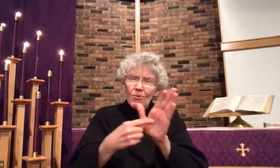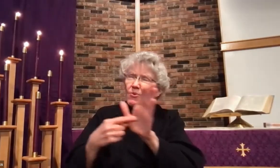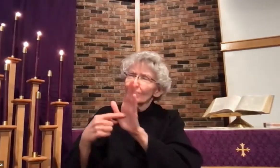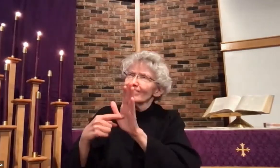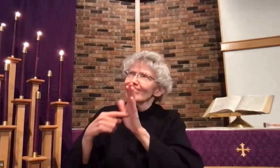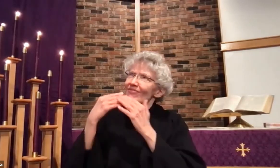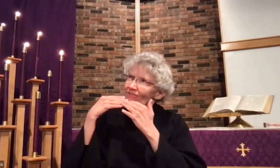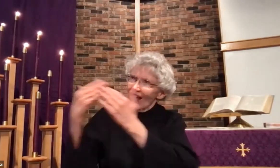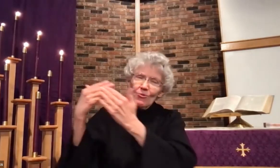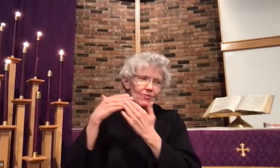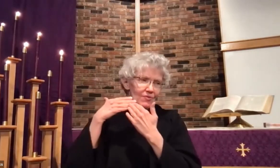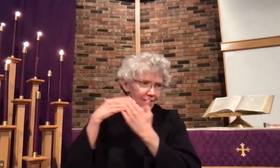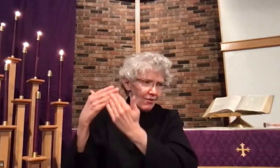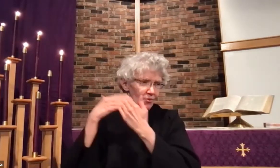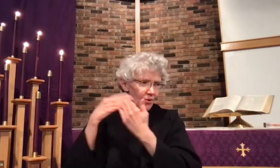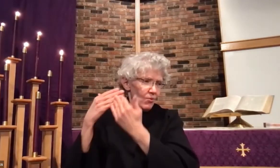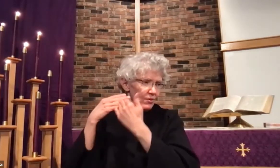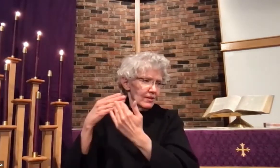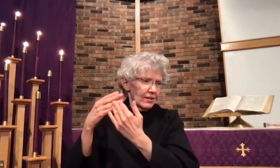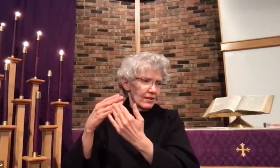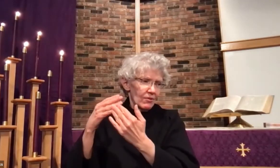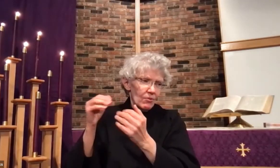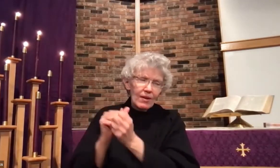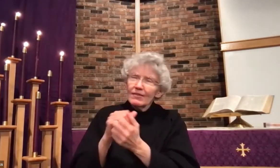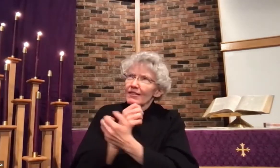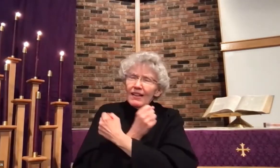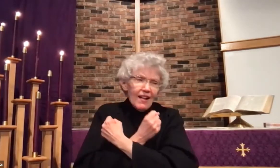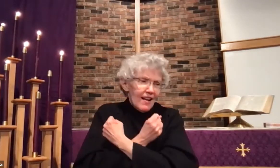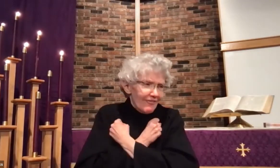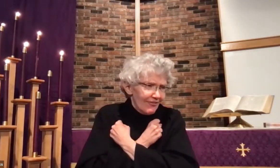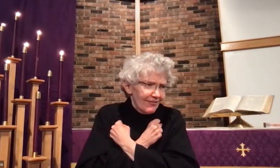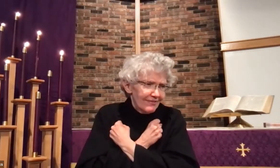May these gifts be signs of our gratitude